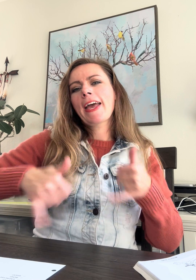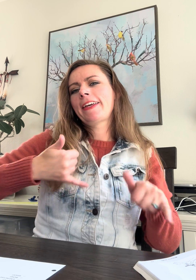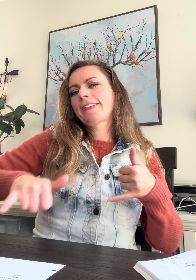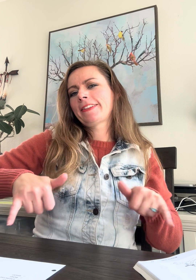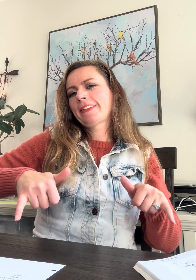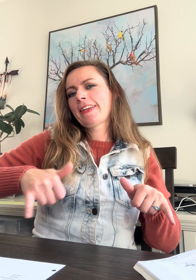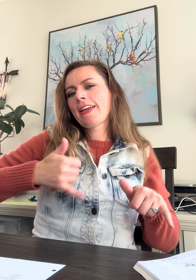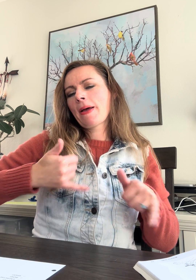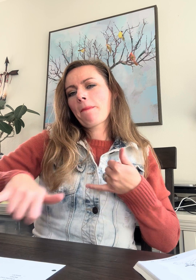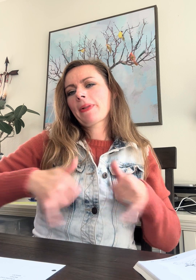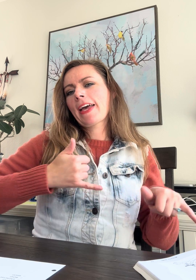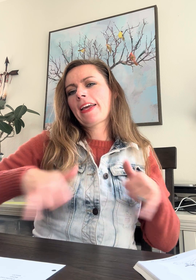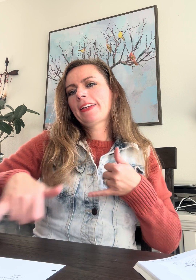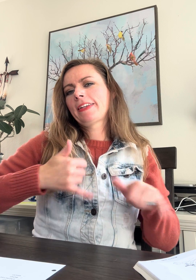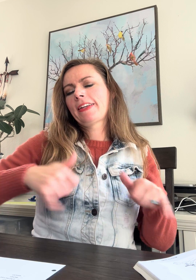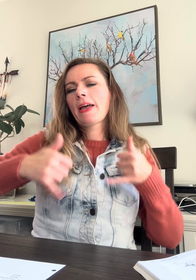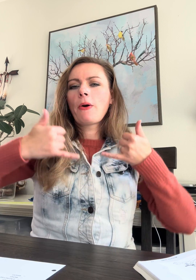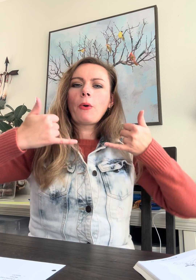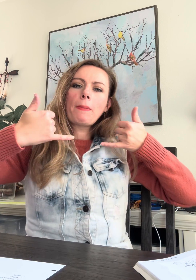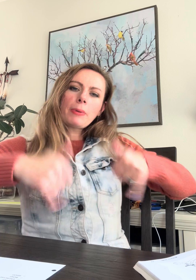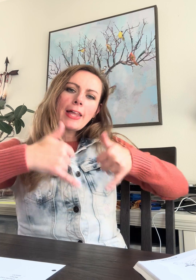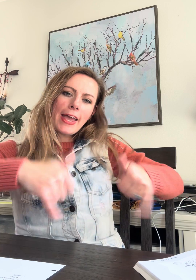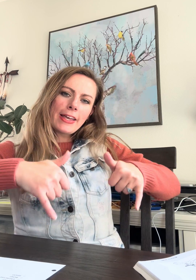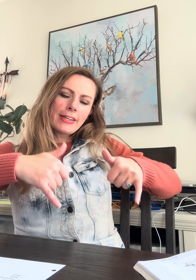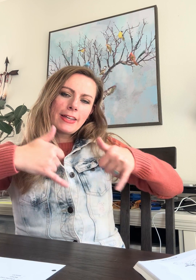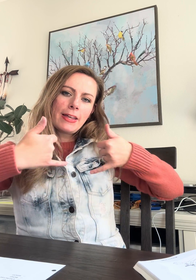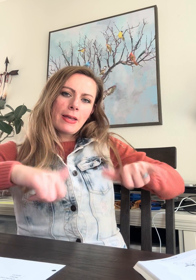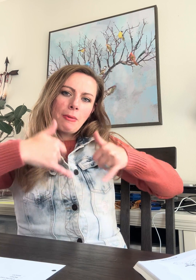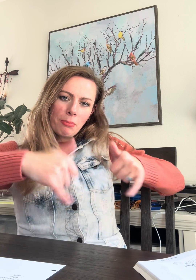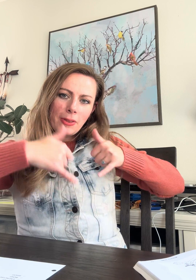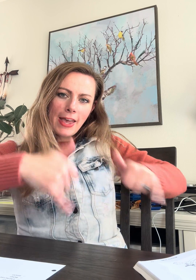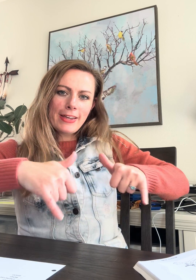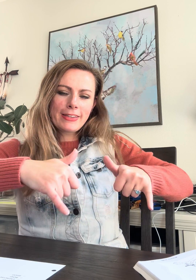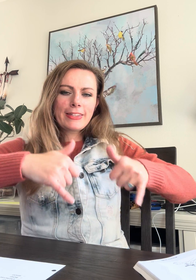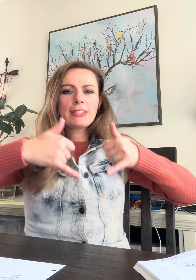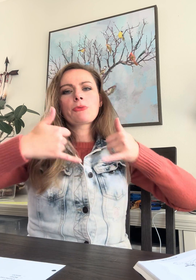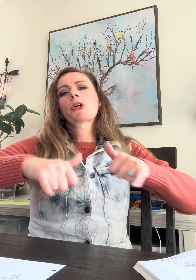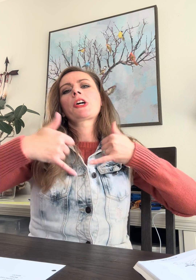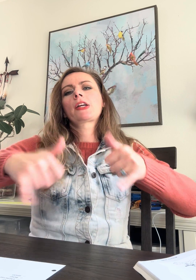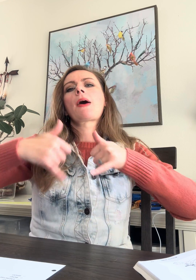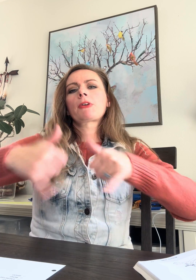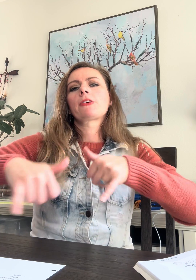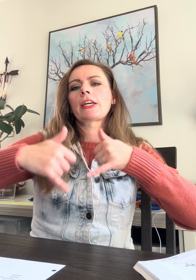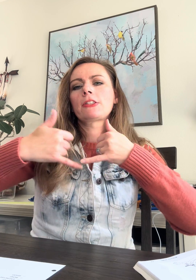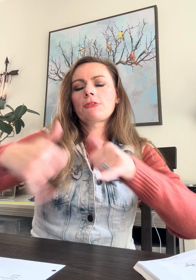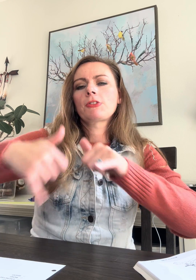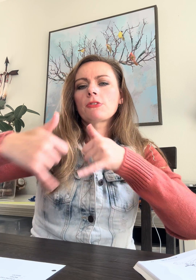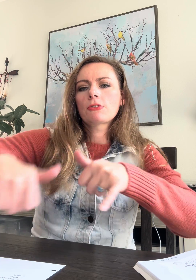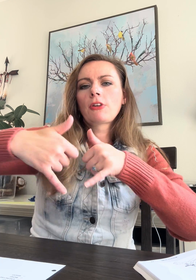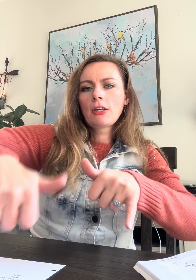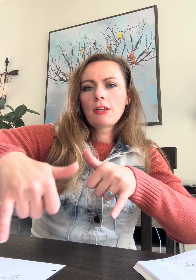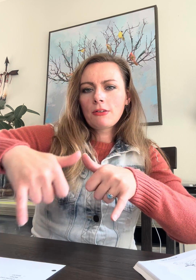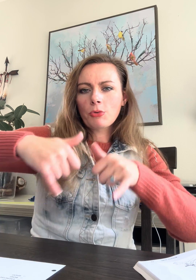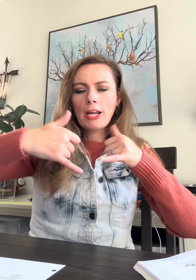Play, play, or play, play. This is more ergonomical, like it just feels more